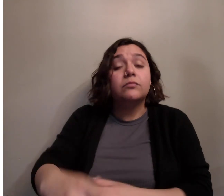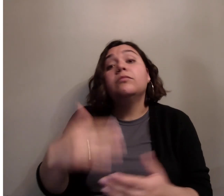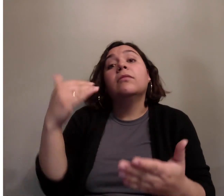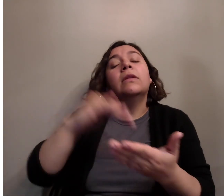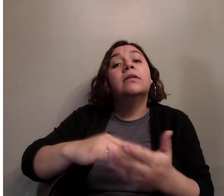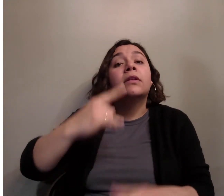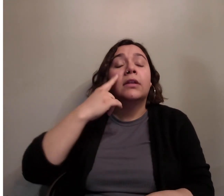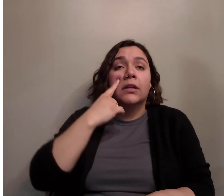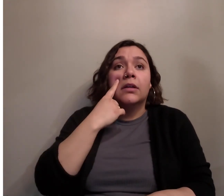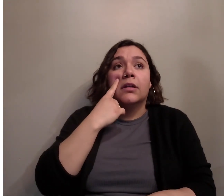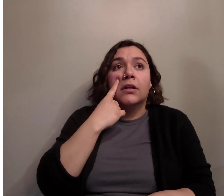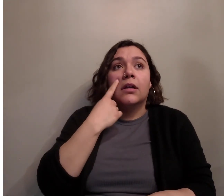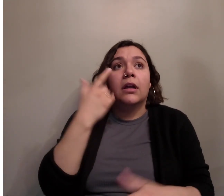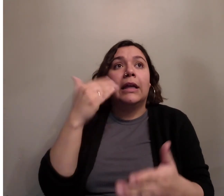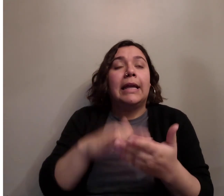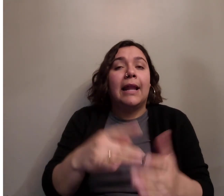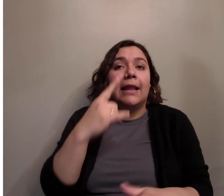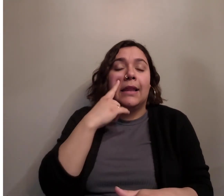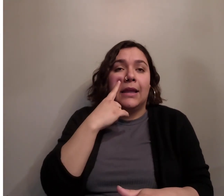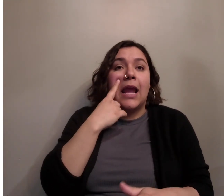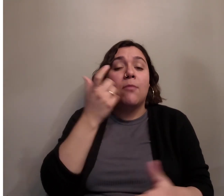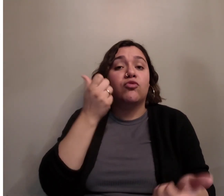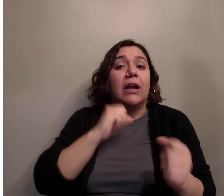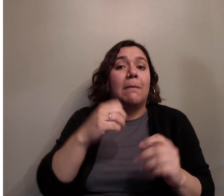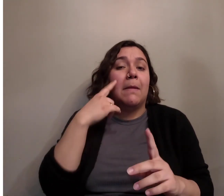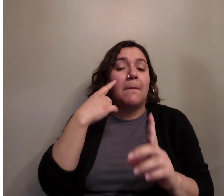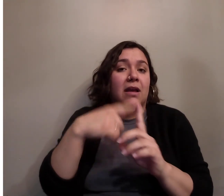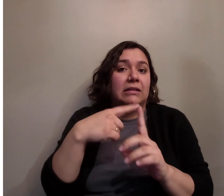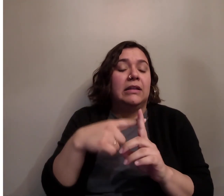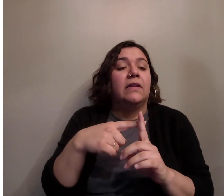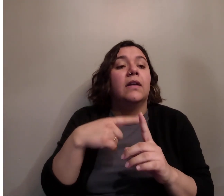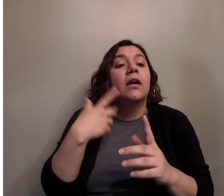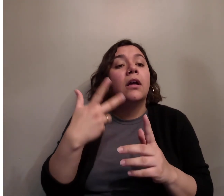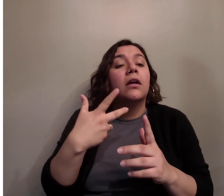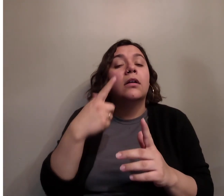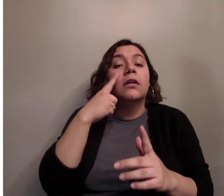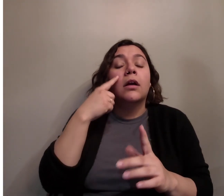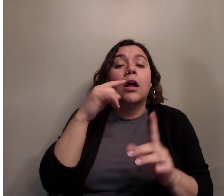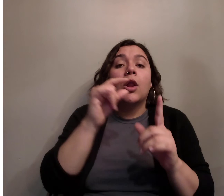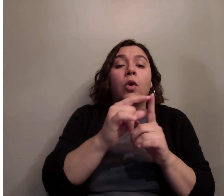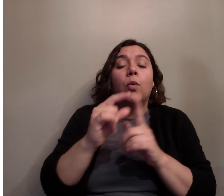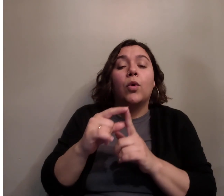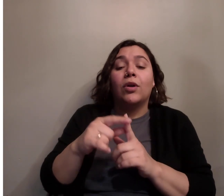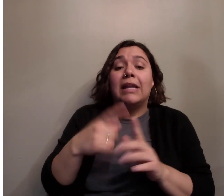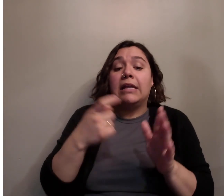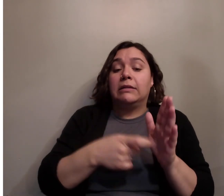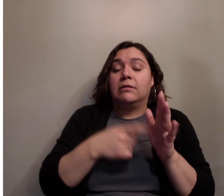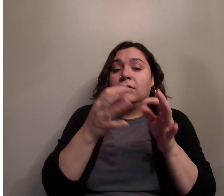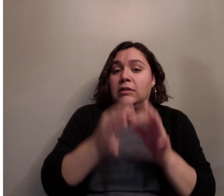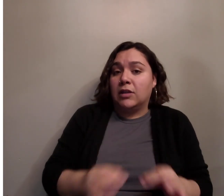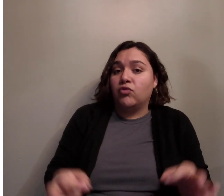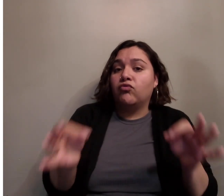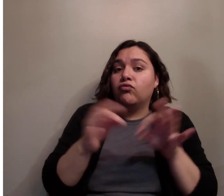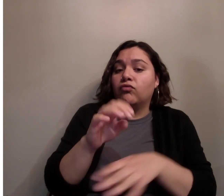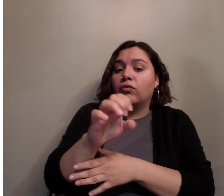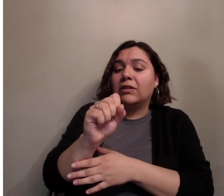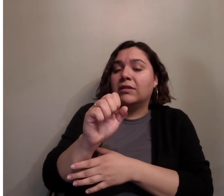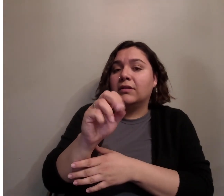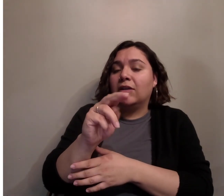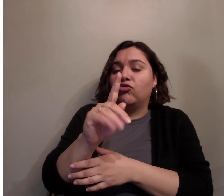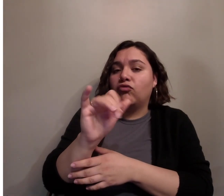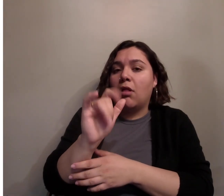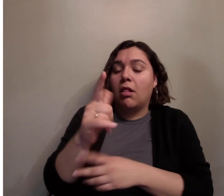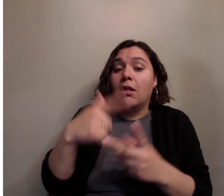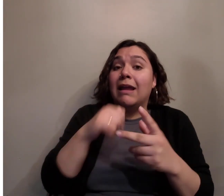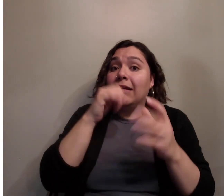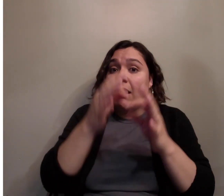man, yeah. And although again, I think that and I'm trying to be positive, the term essential and non-essential